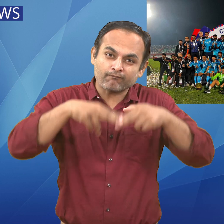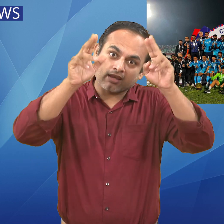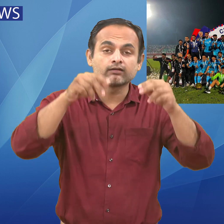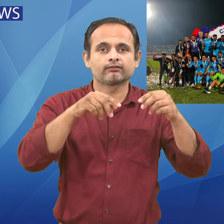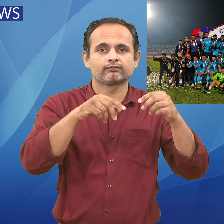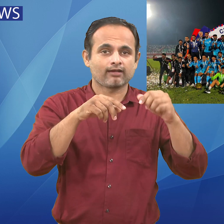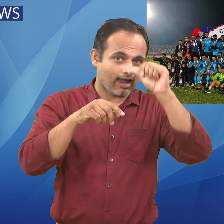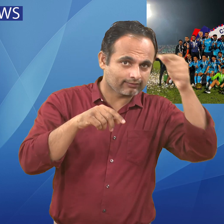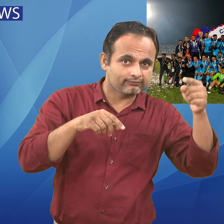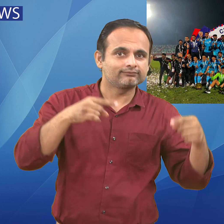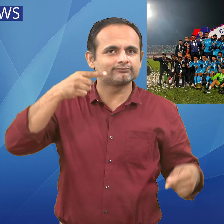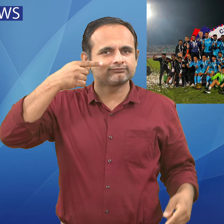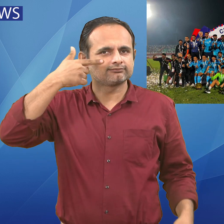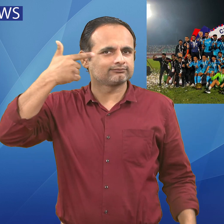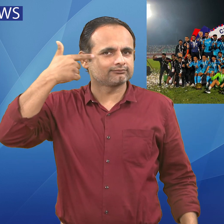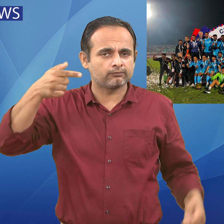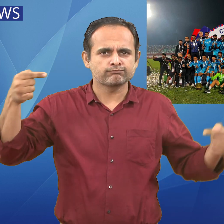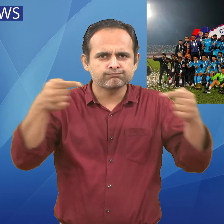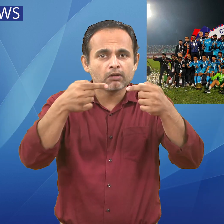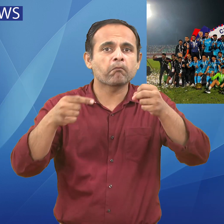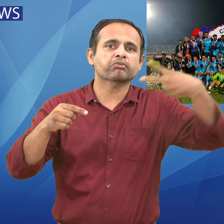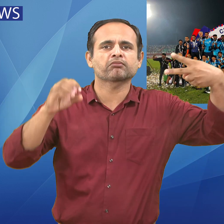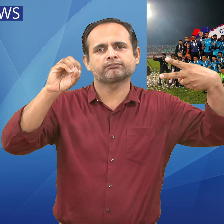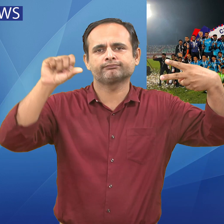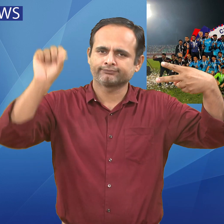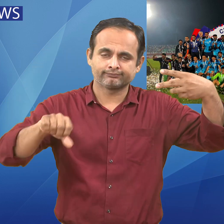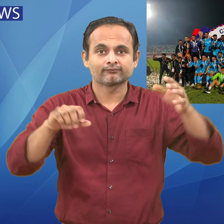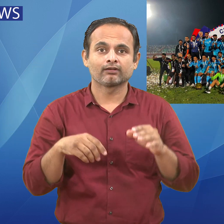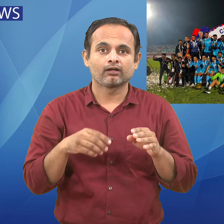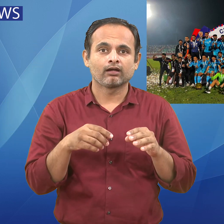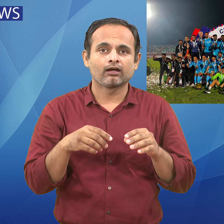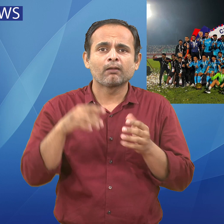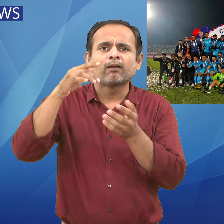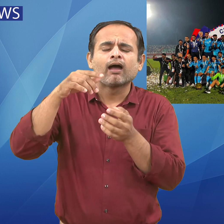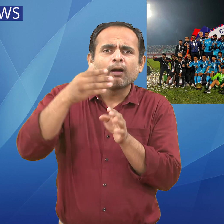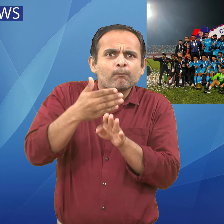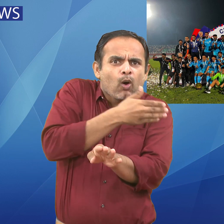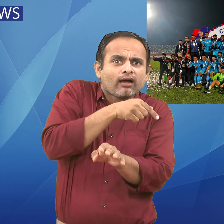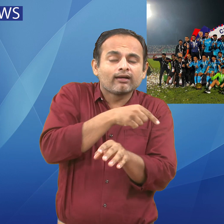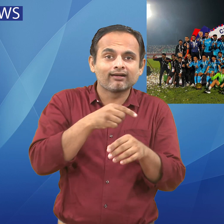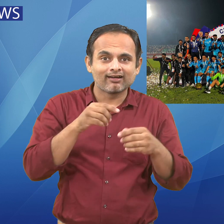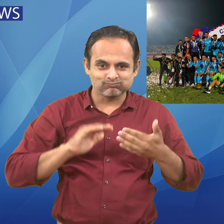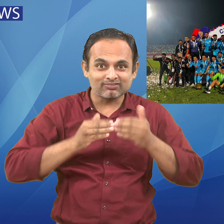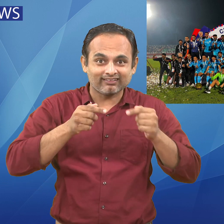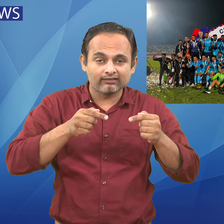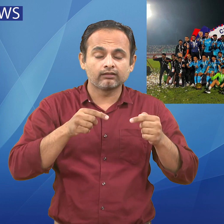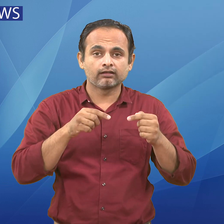was conducted at Lampak Stadium in Imphal. India had earlier defeated Myanmar 1-0 in the first match